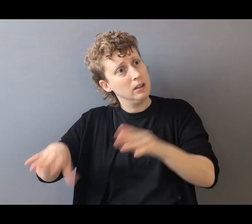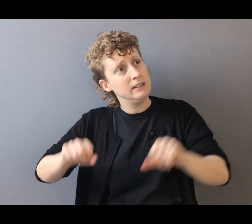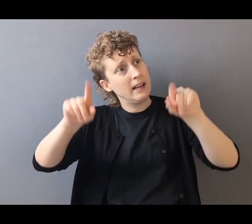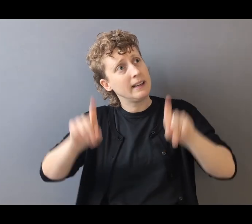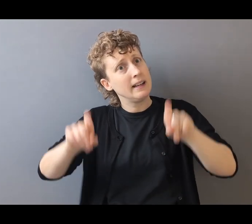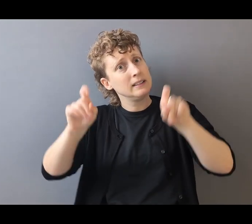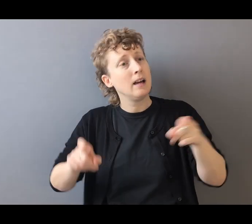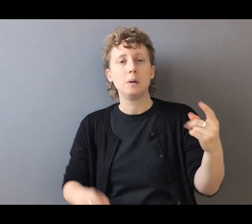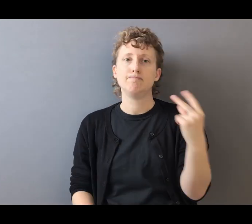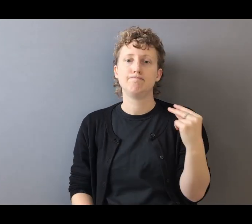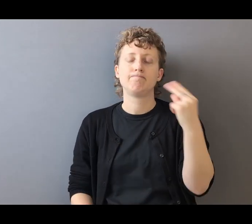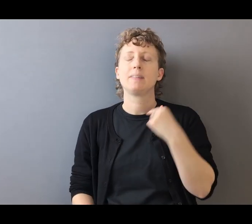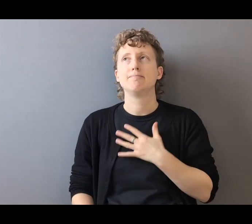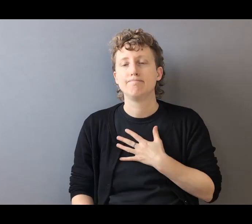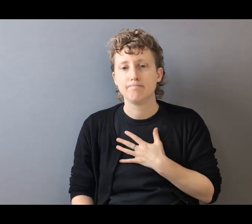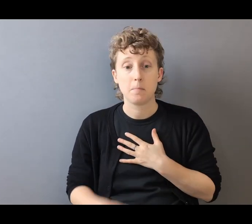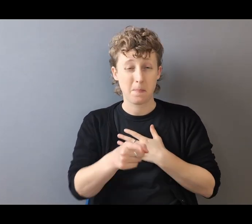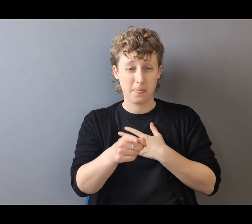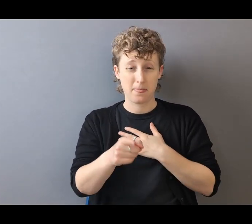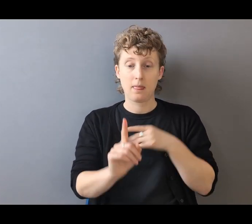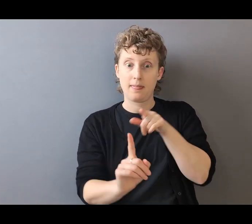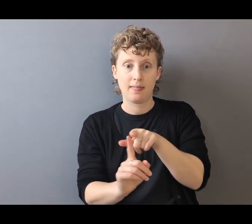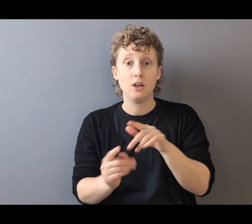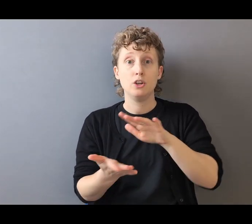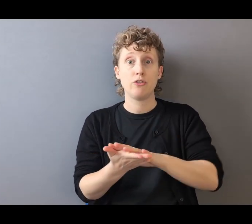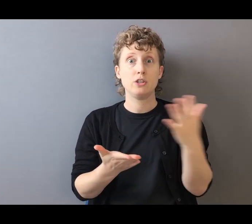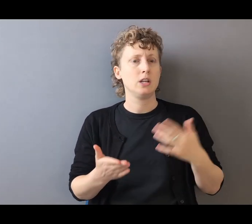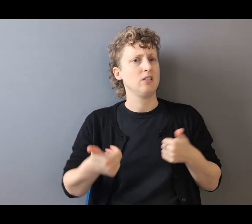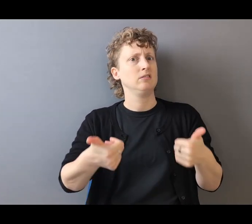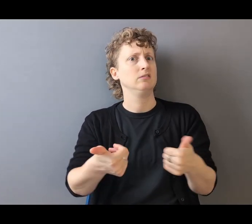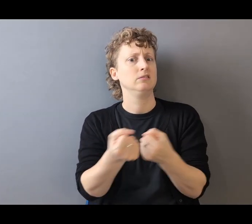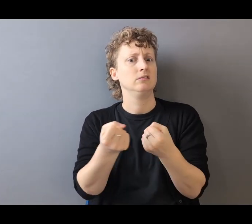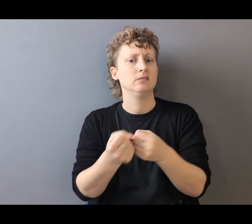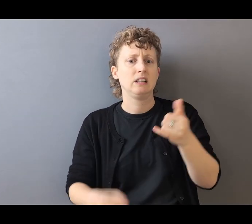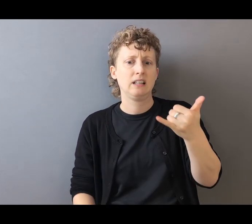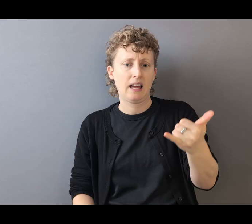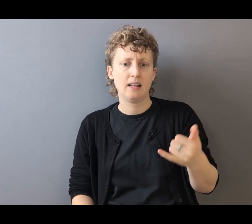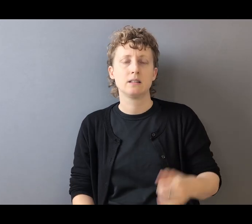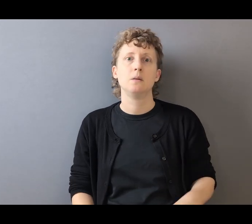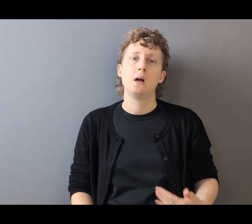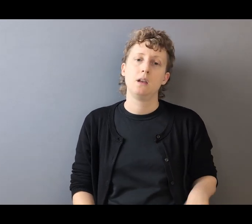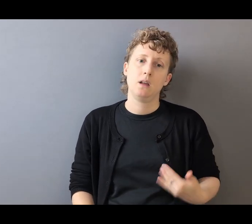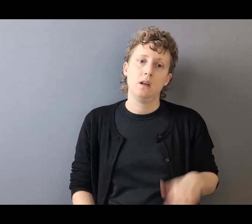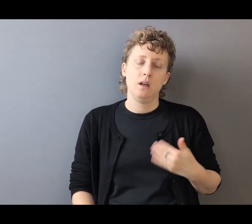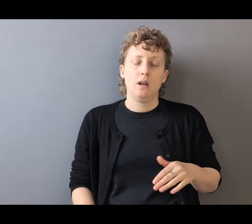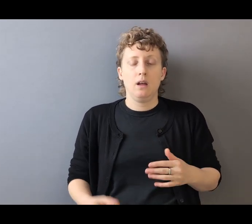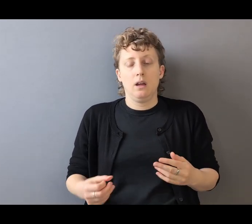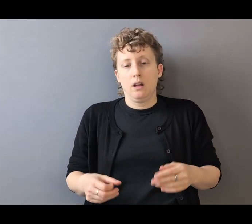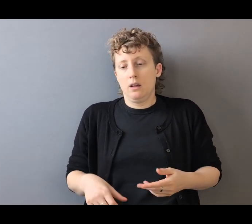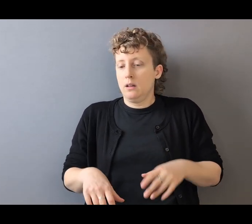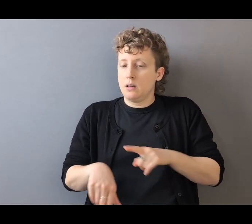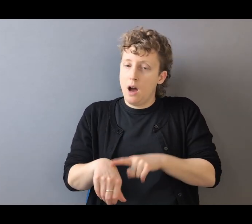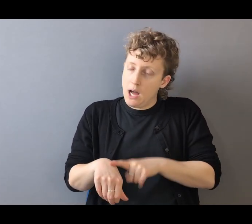for the translations, I mean, I'm all for it. We are doing translations as much as we can. It's a daunting task. It takes a lot of time. It takes a lot